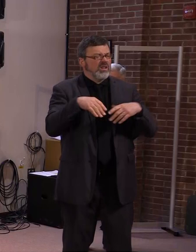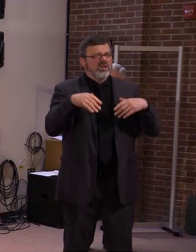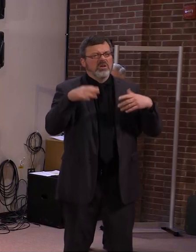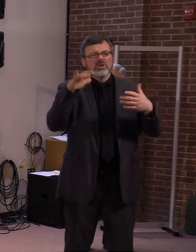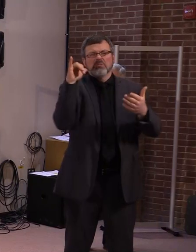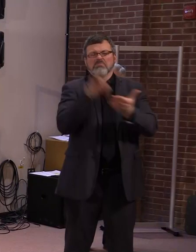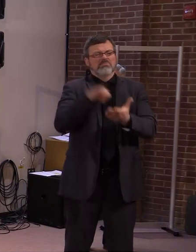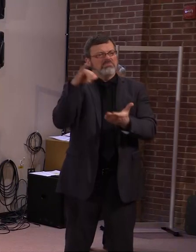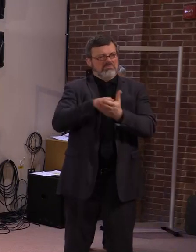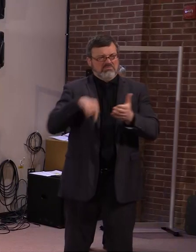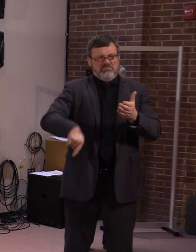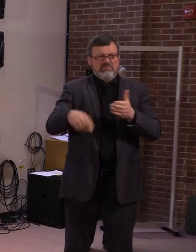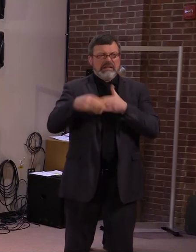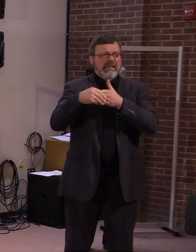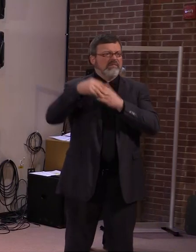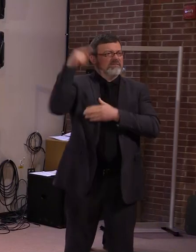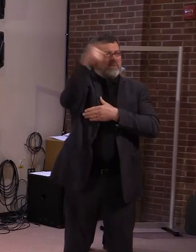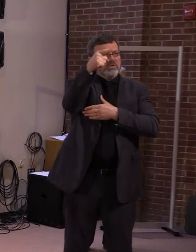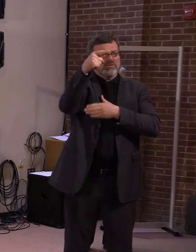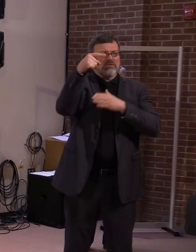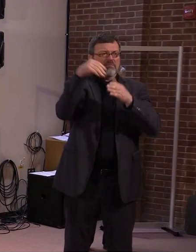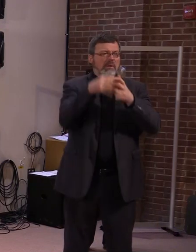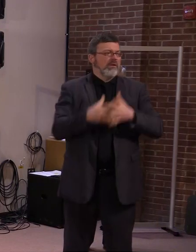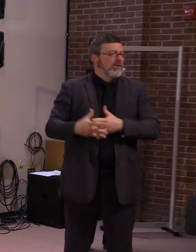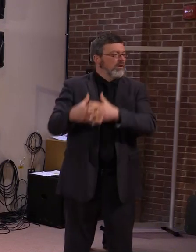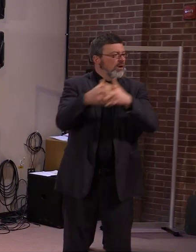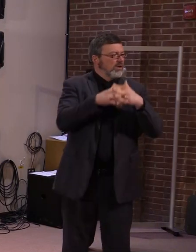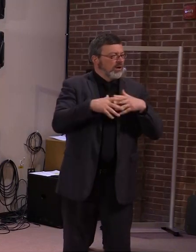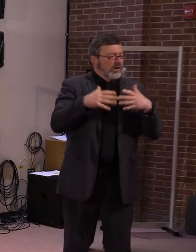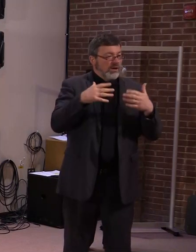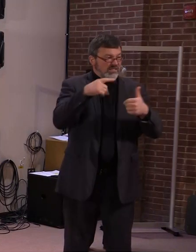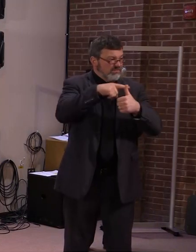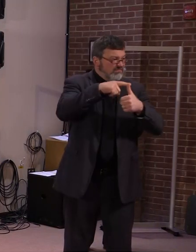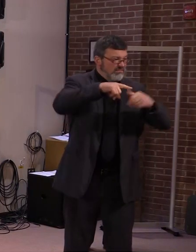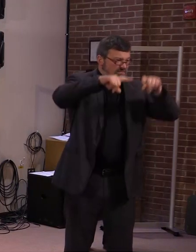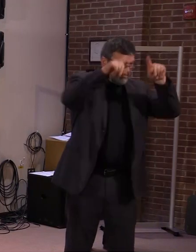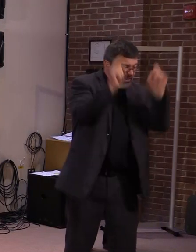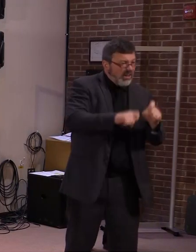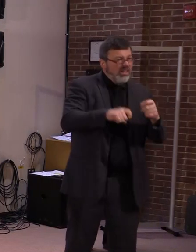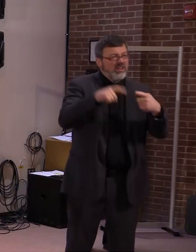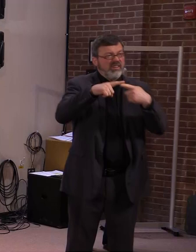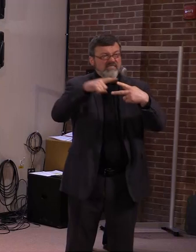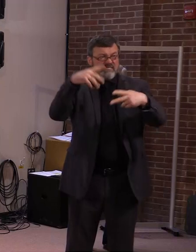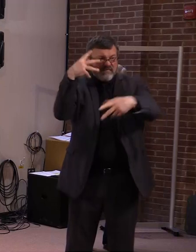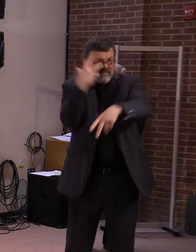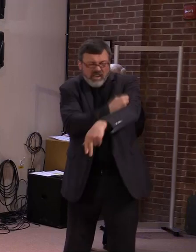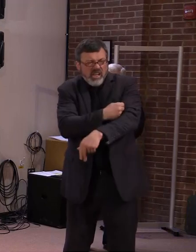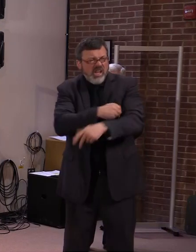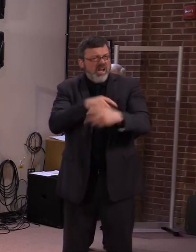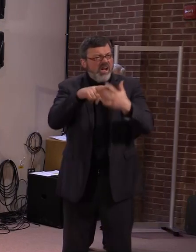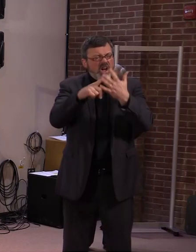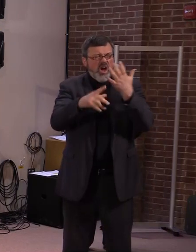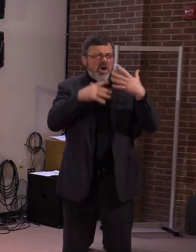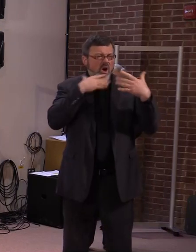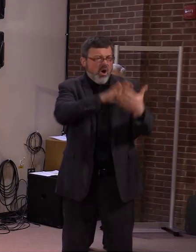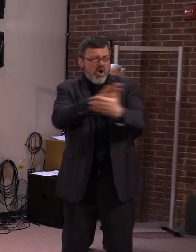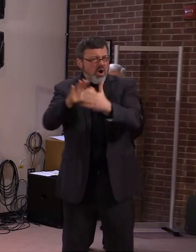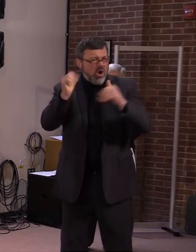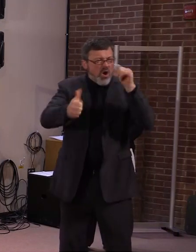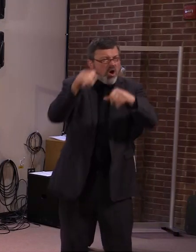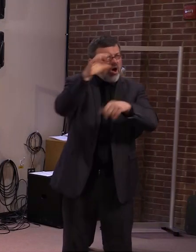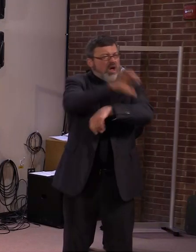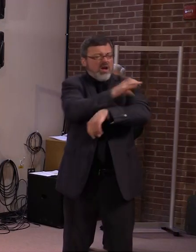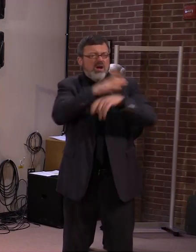time, from testing to vaccination and beyond. Every step of the way, Mike has proven